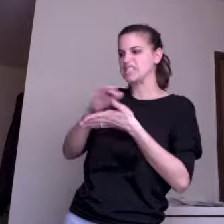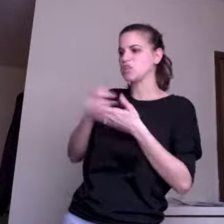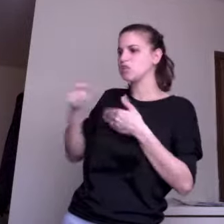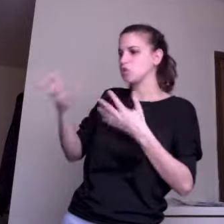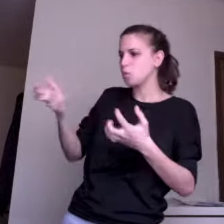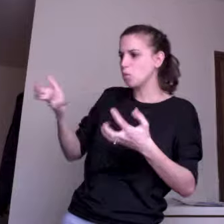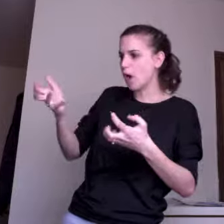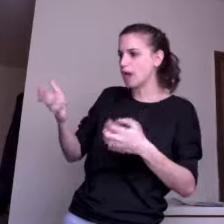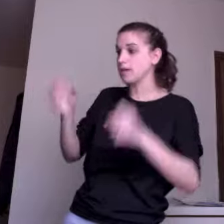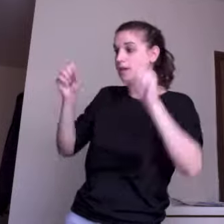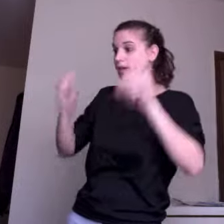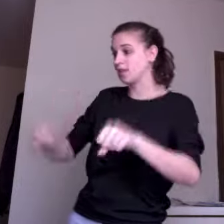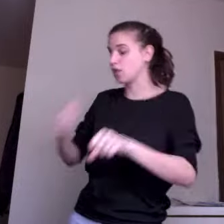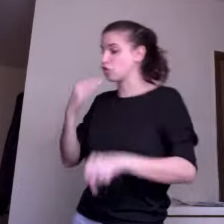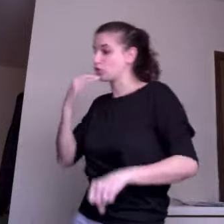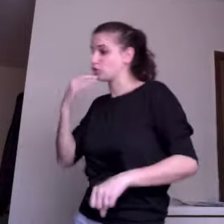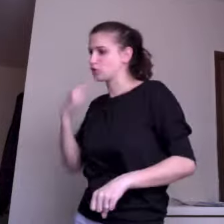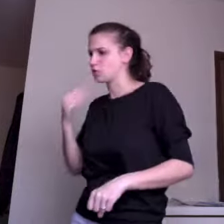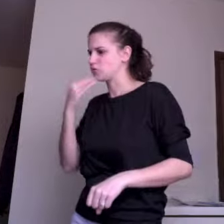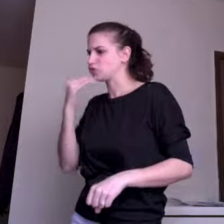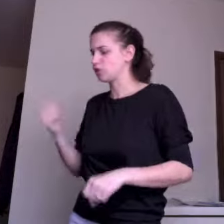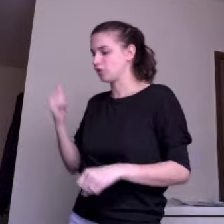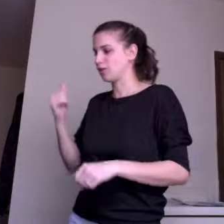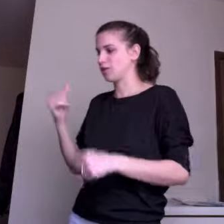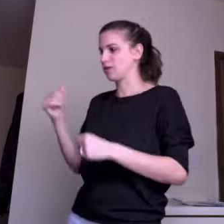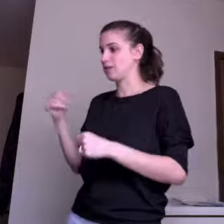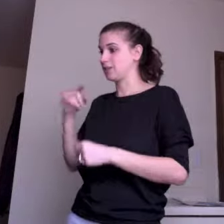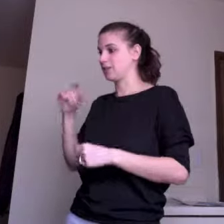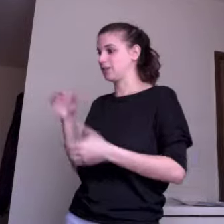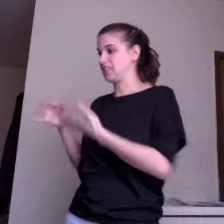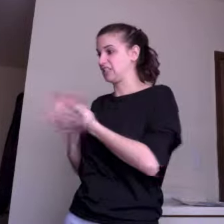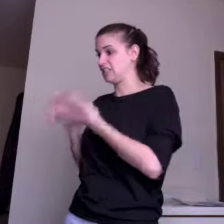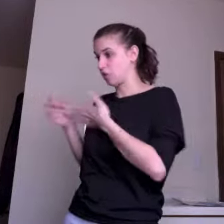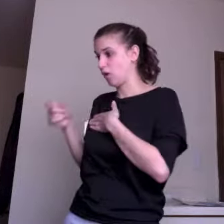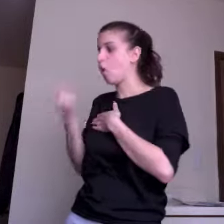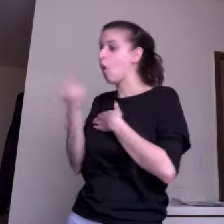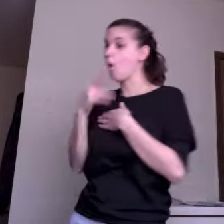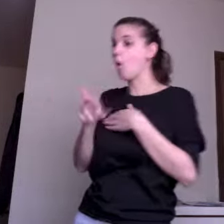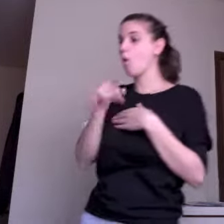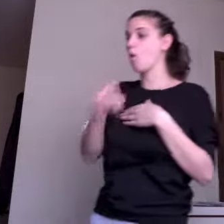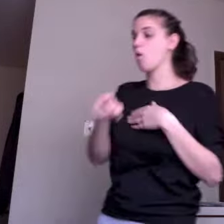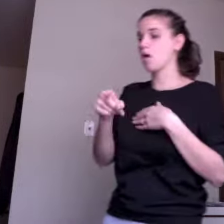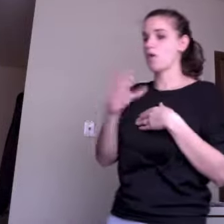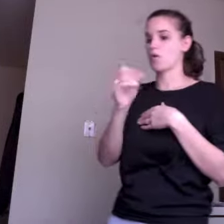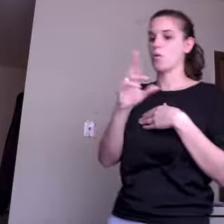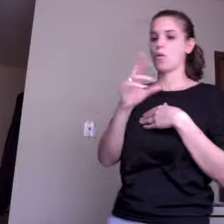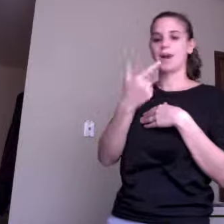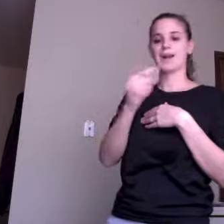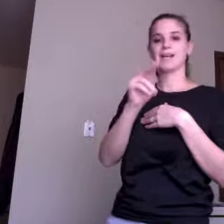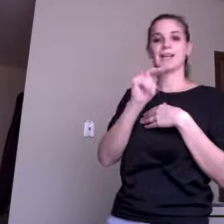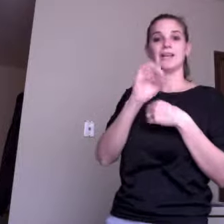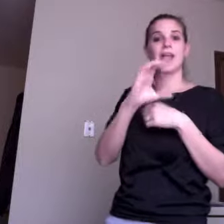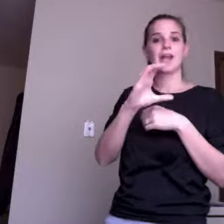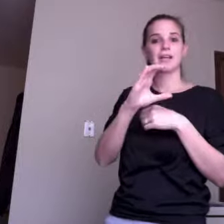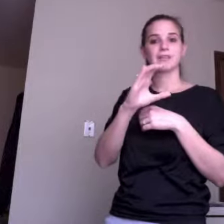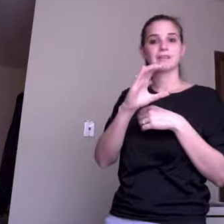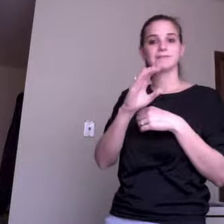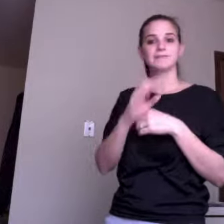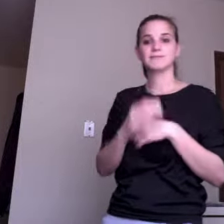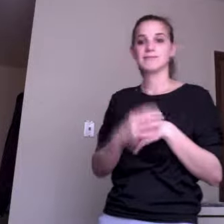front. My little cousin told his dad that he would rather have the organic toasted O cereal because Birke said he shouldn't eat sparkly